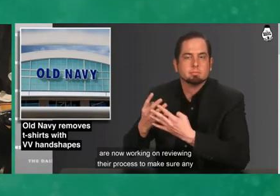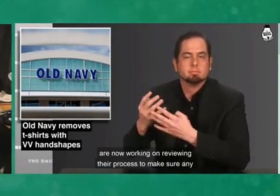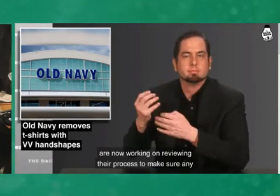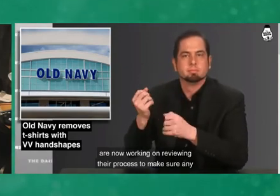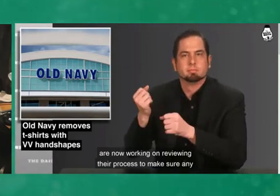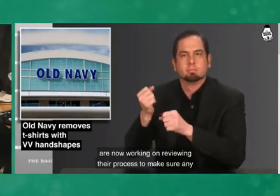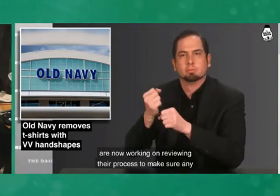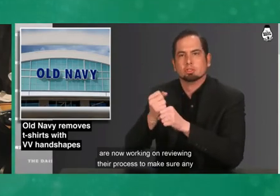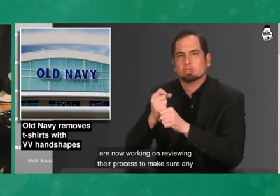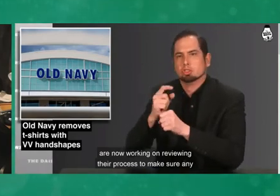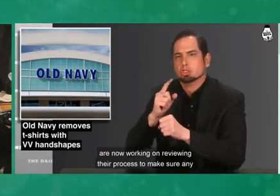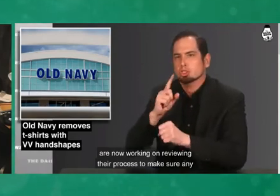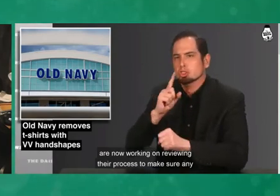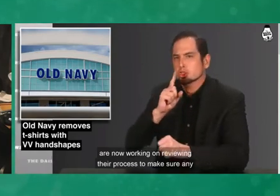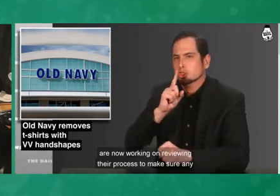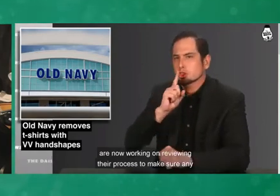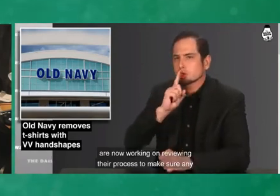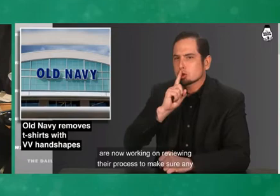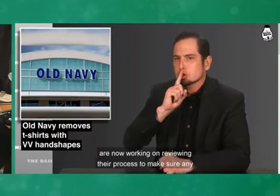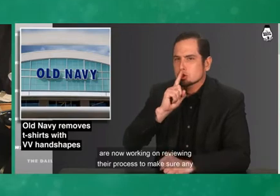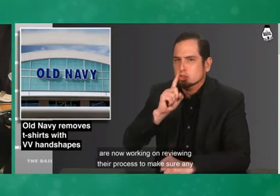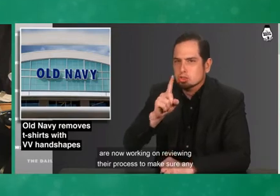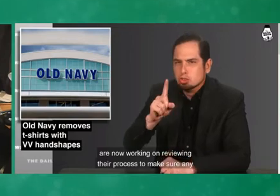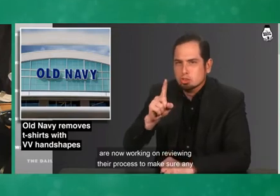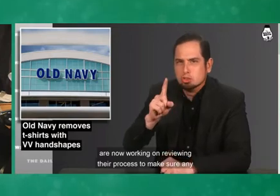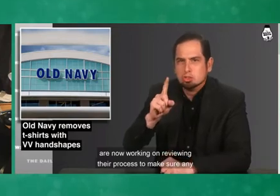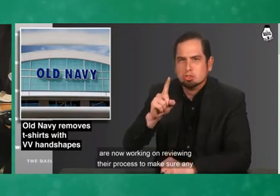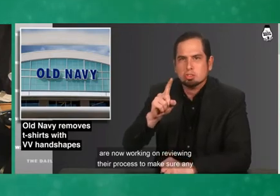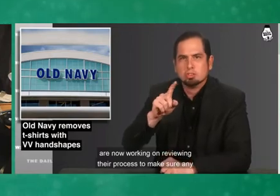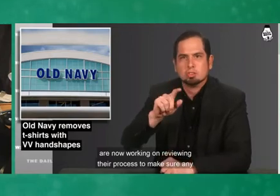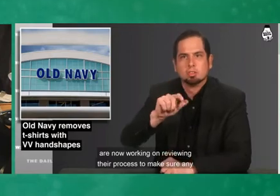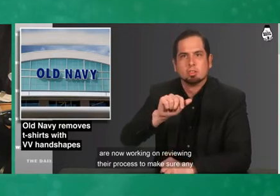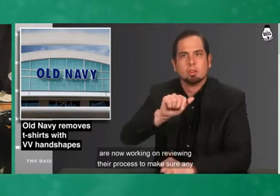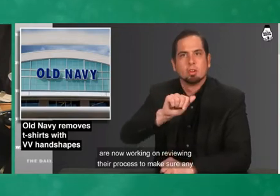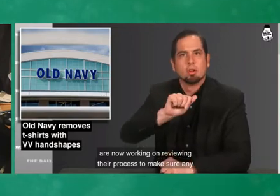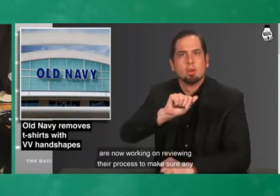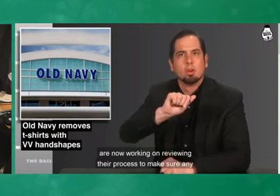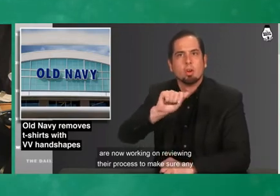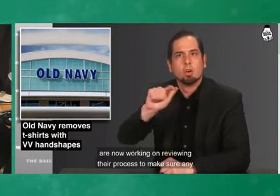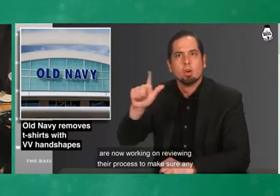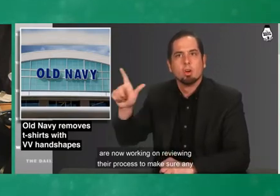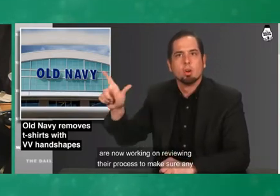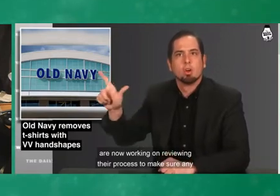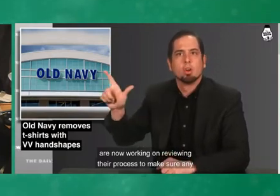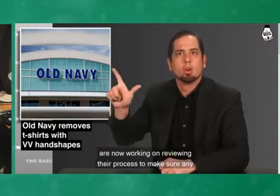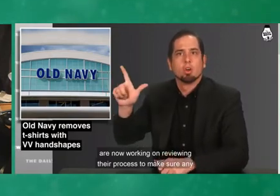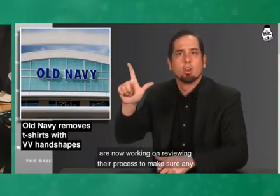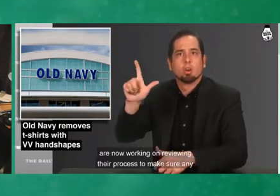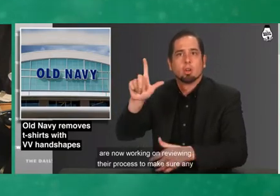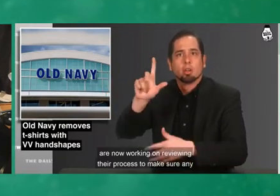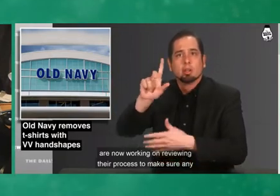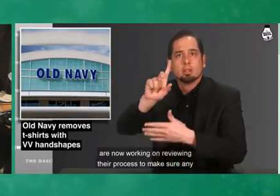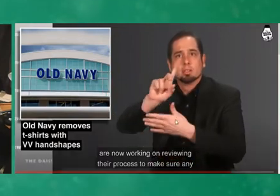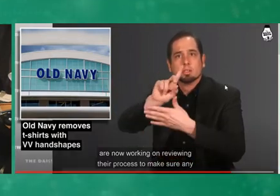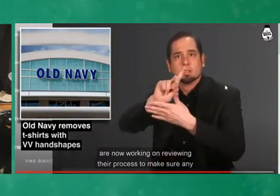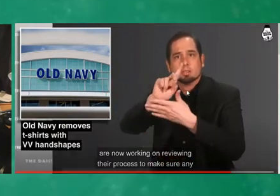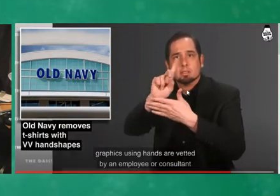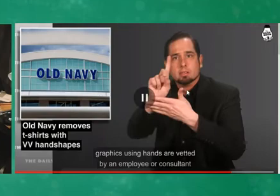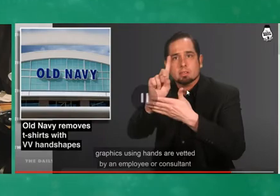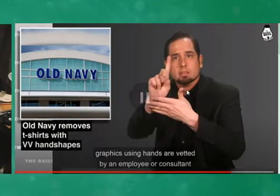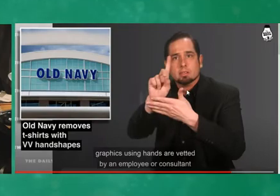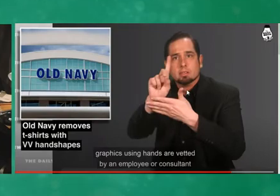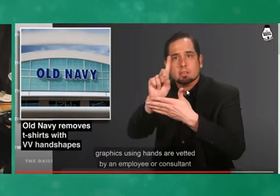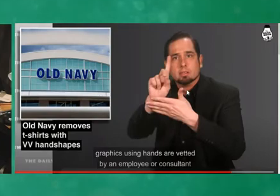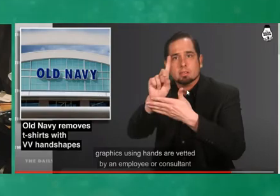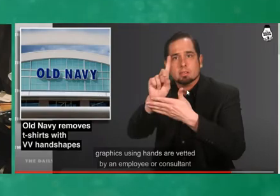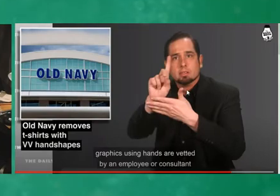listings that we have, making sure that all,